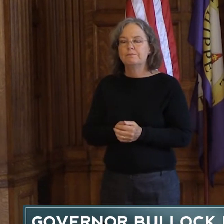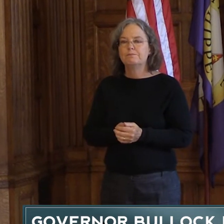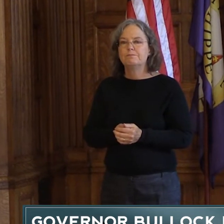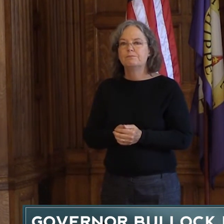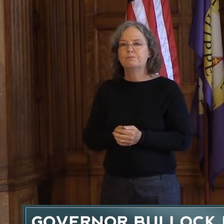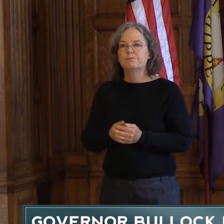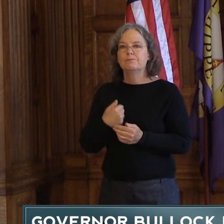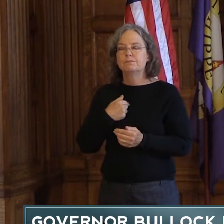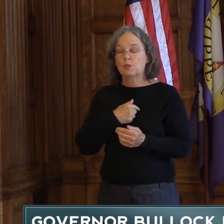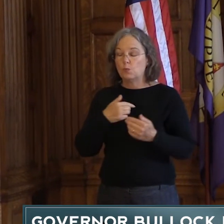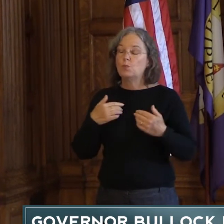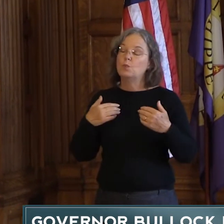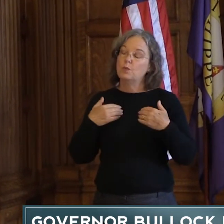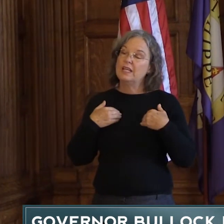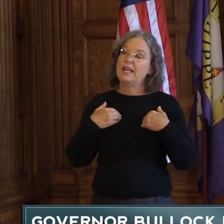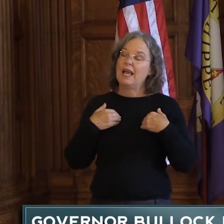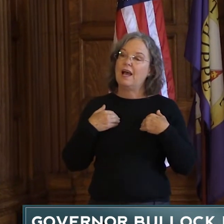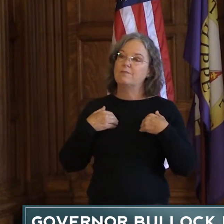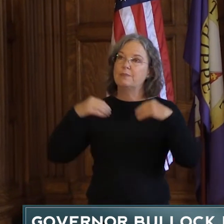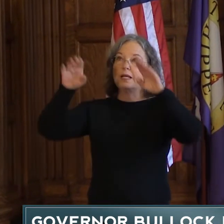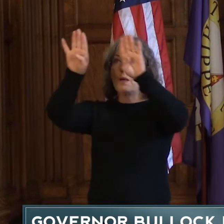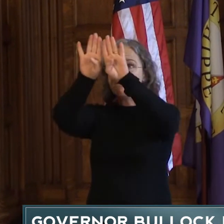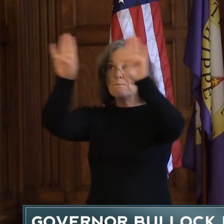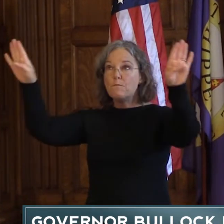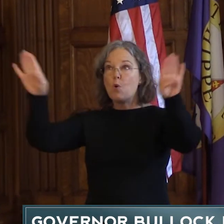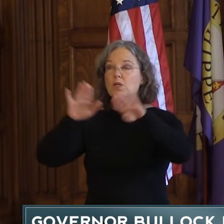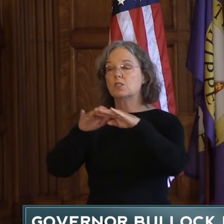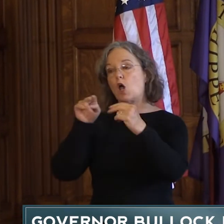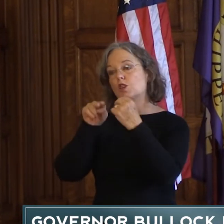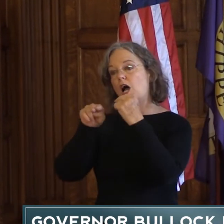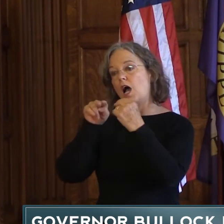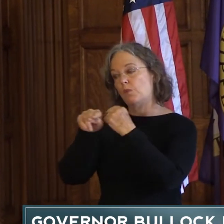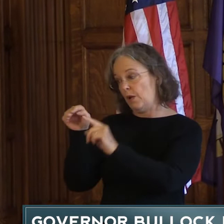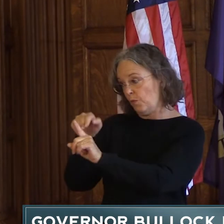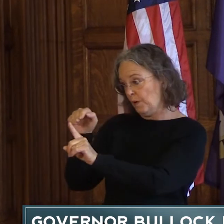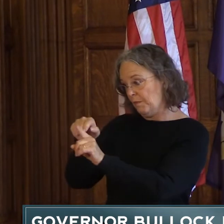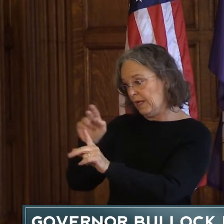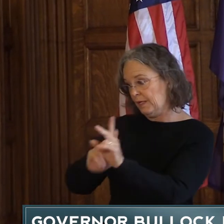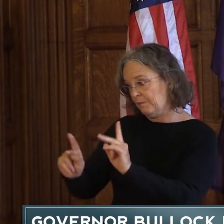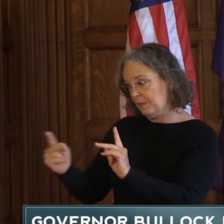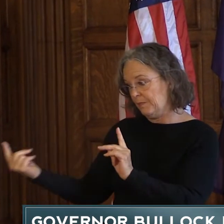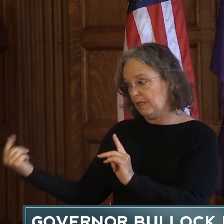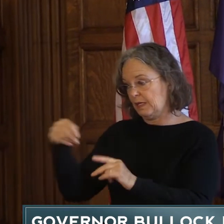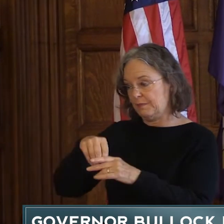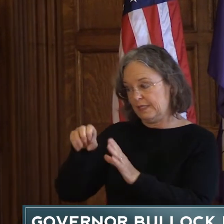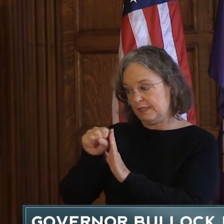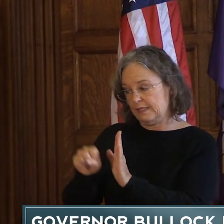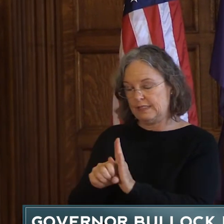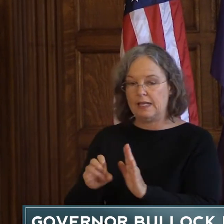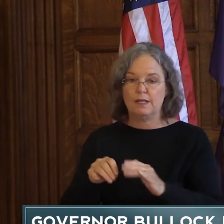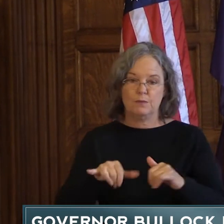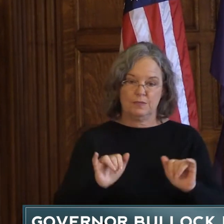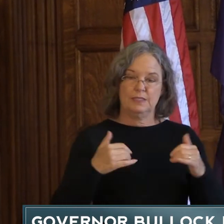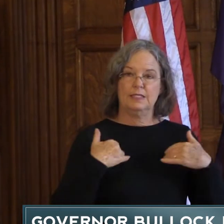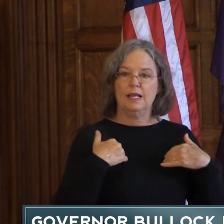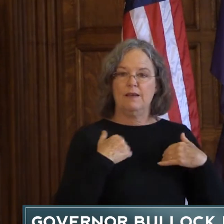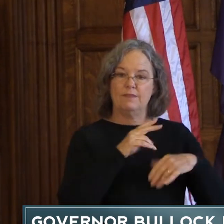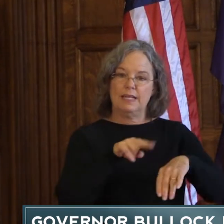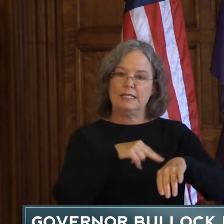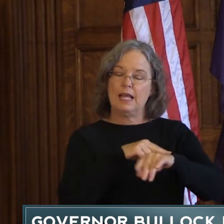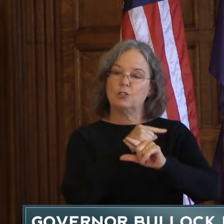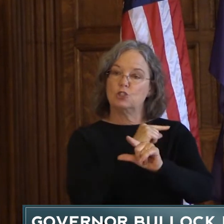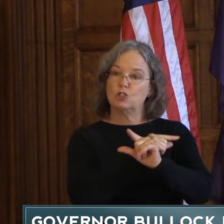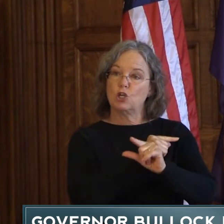we do have reader boards on the highways reminding people that are coming in, and we do have National Guard still at this point testing at the airports